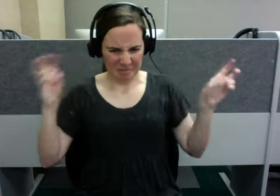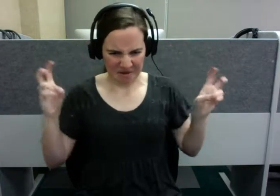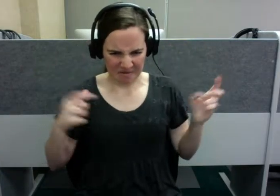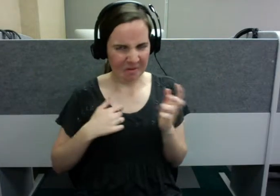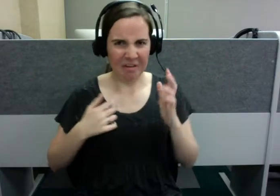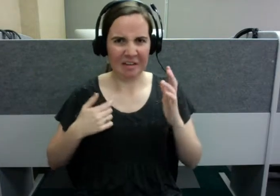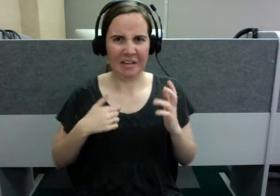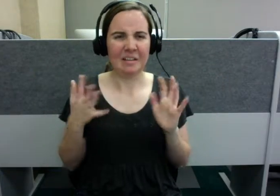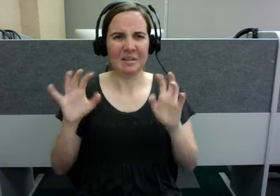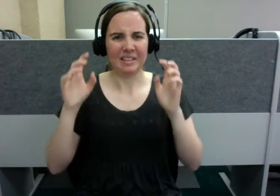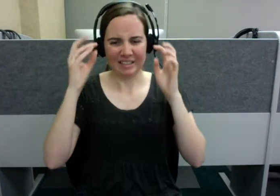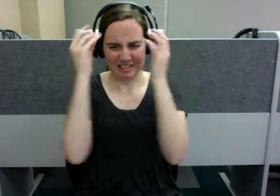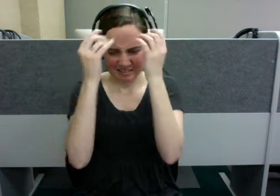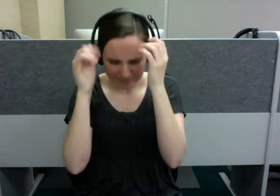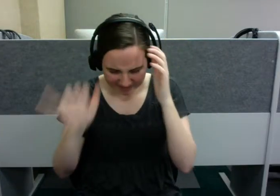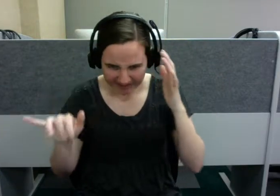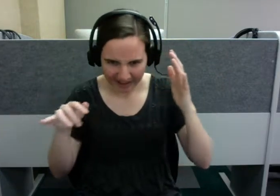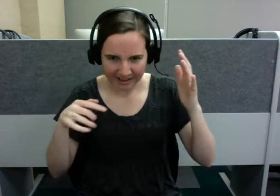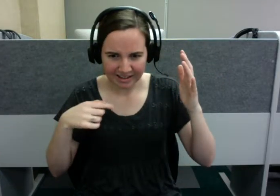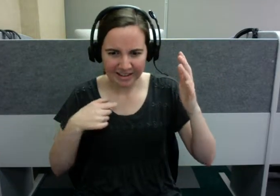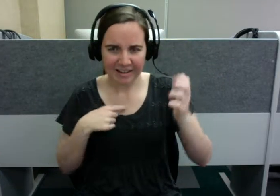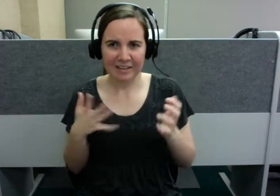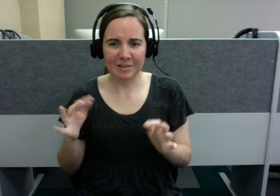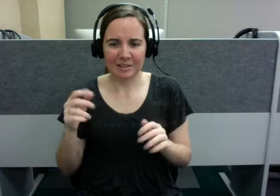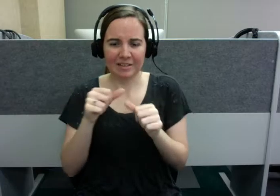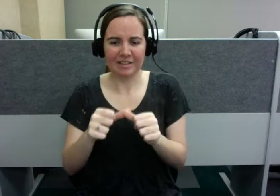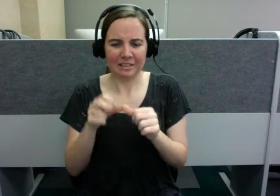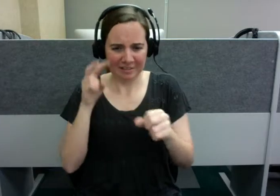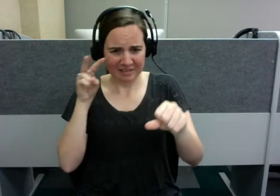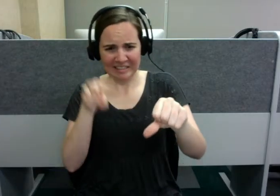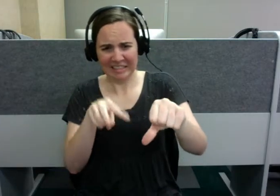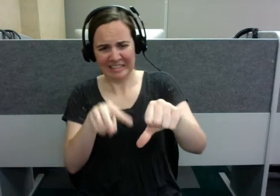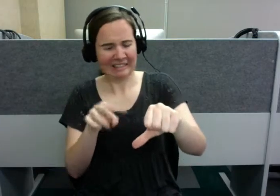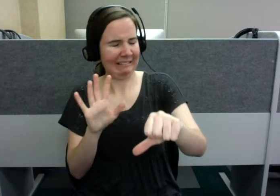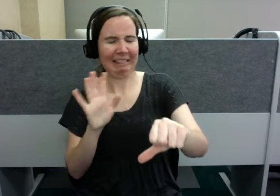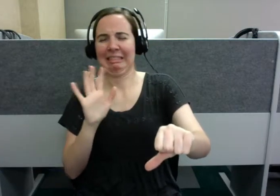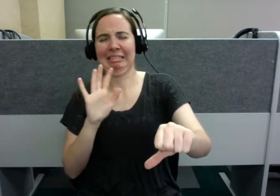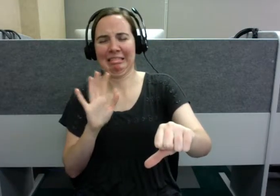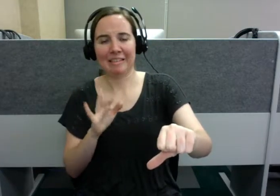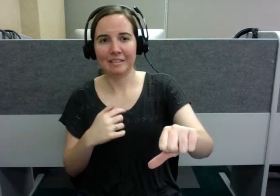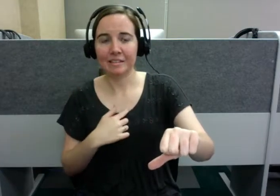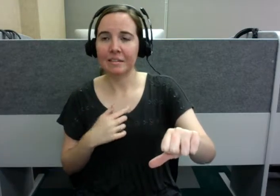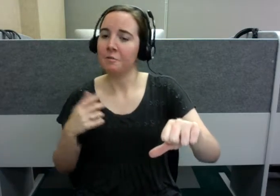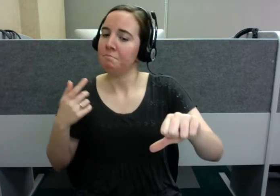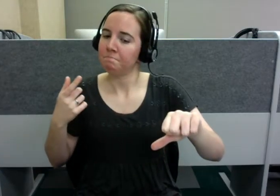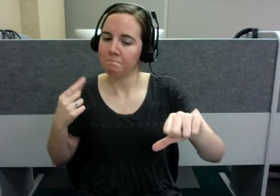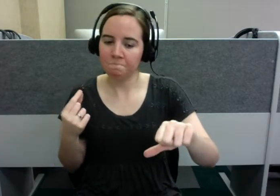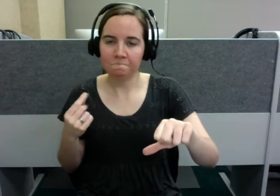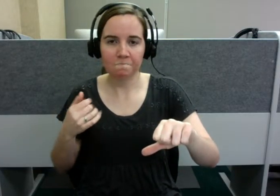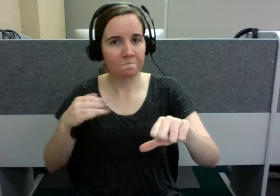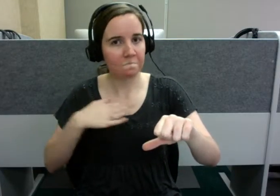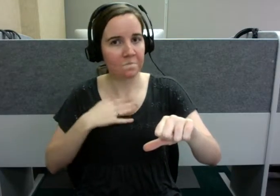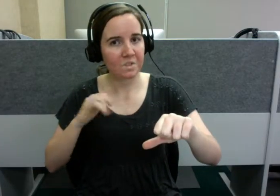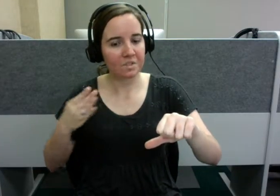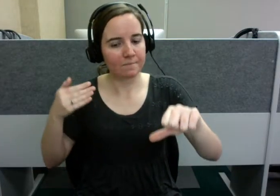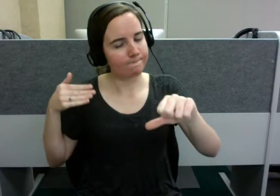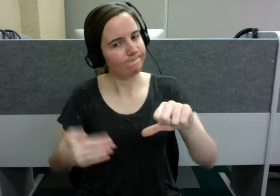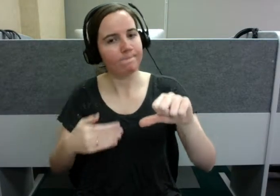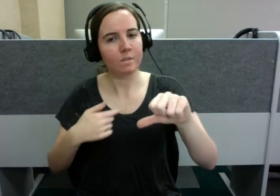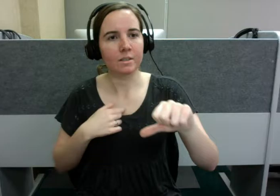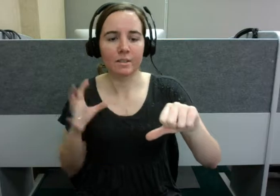and I can't get this thought out of my head, and I can't get that vision out of my sight. So I did what I had to do. I went